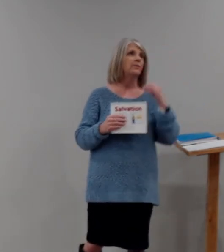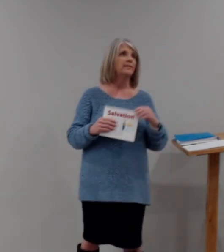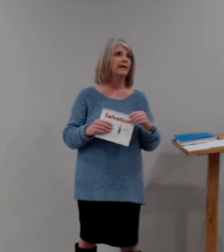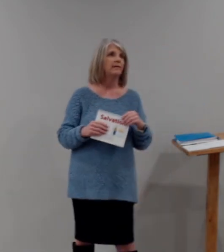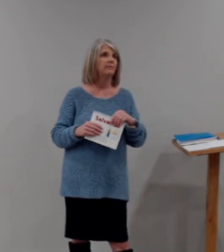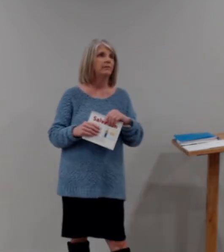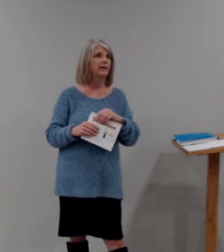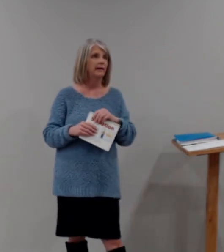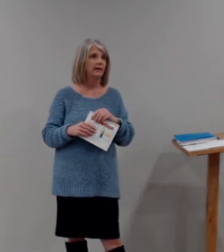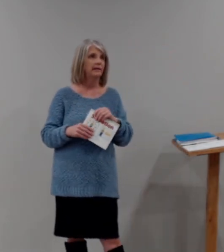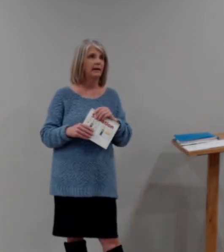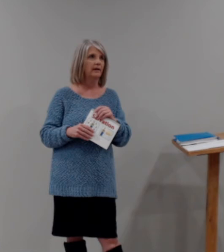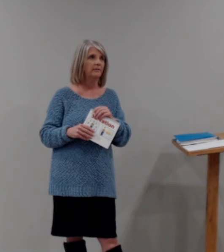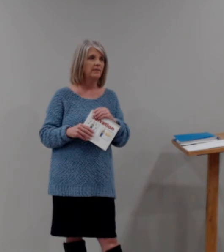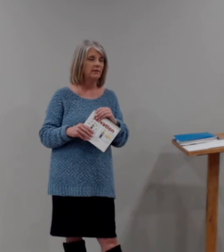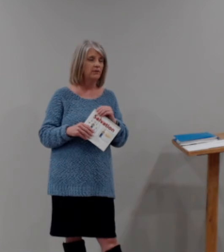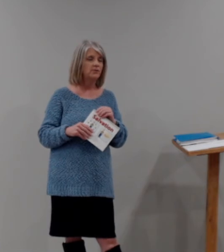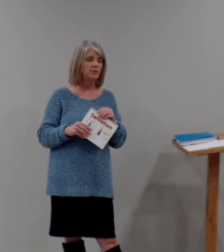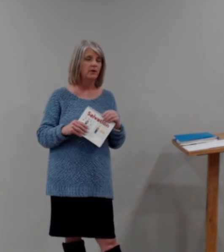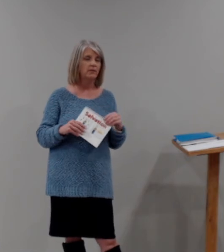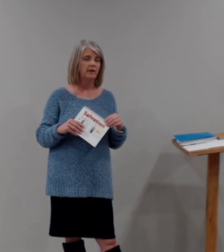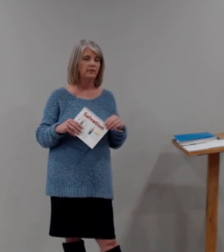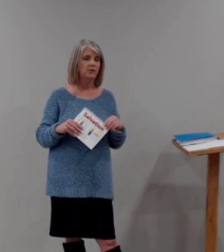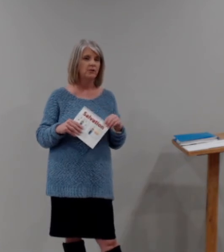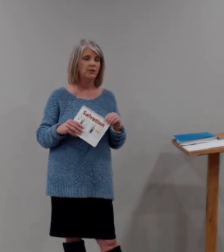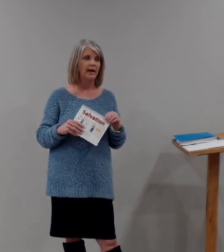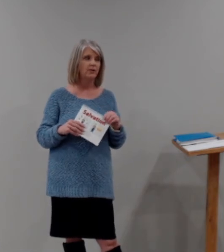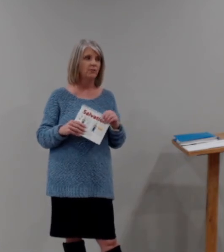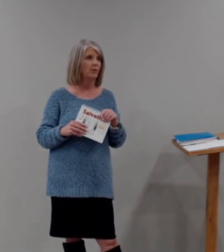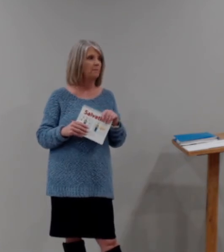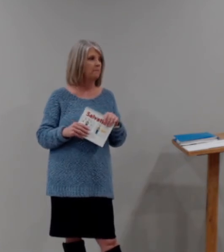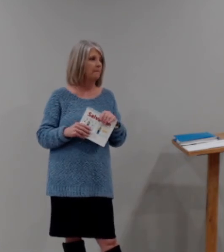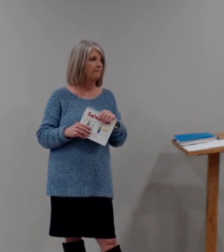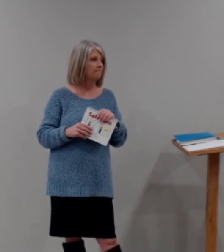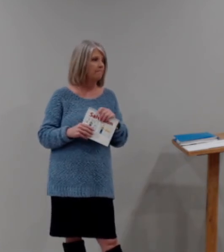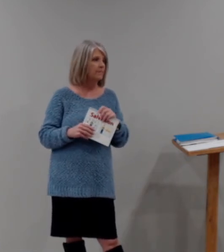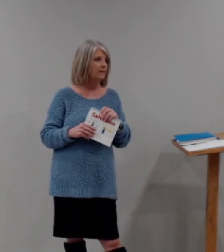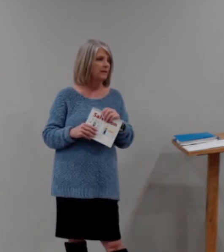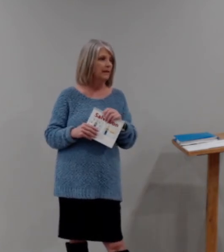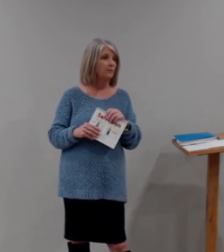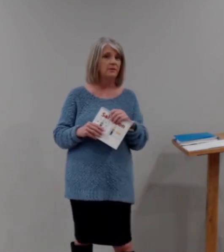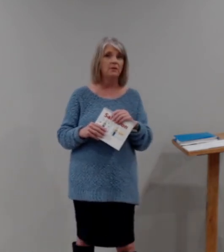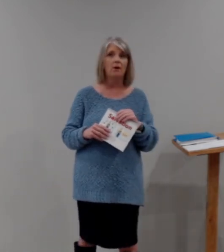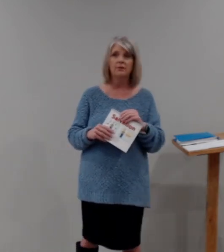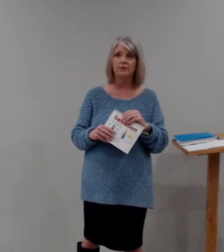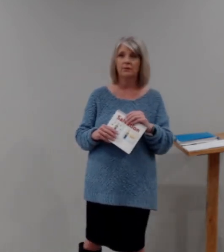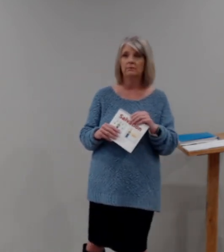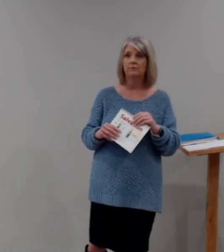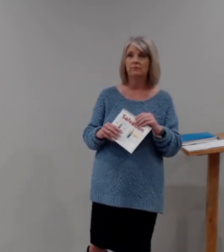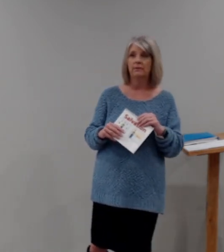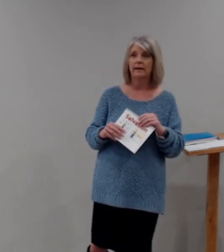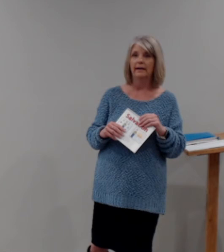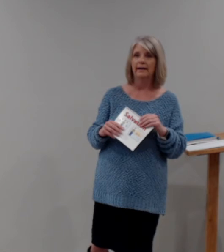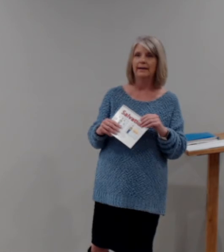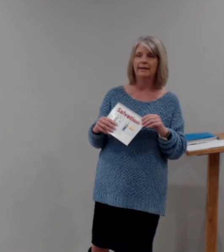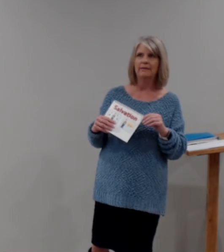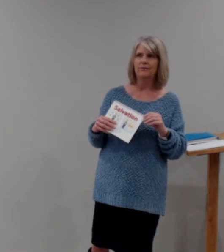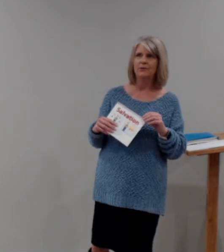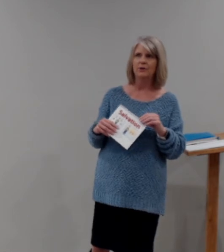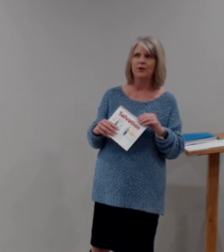deaf at several years ago at our church in Asheville, he went to the altar, and he didn't ever usually go to